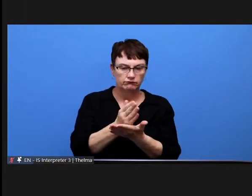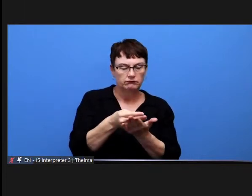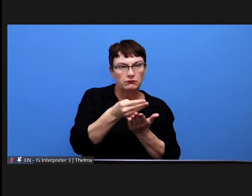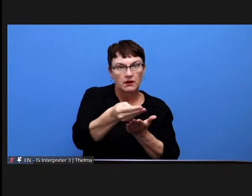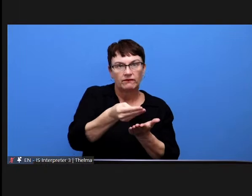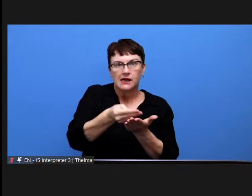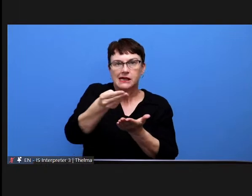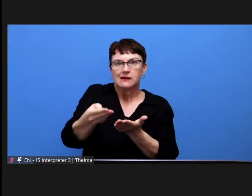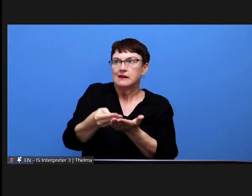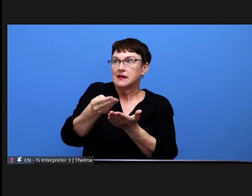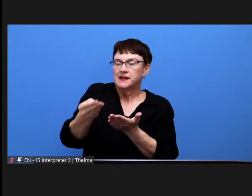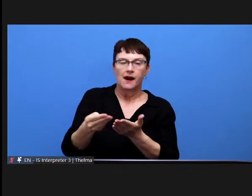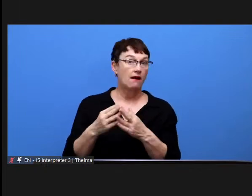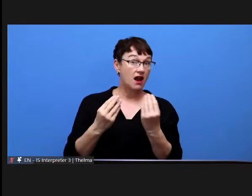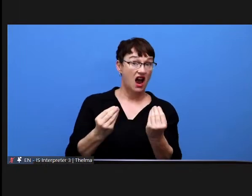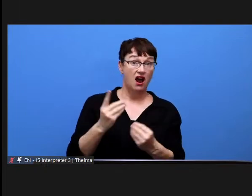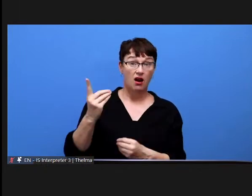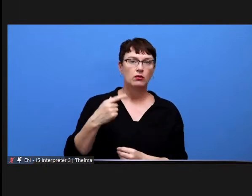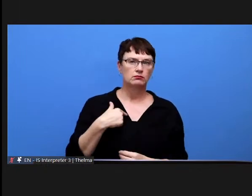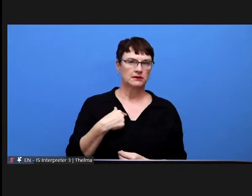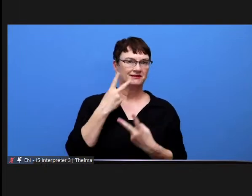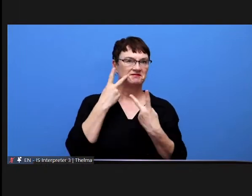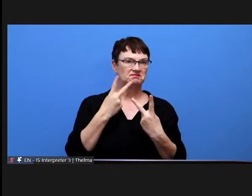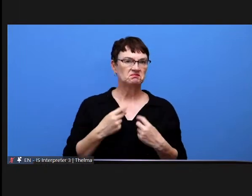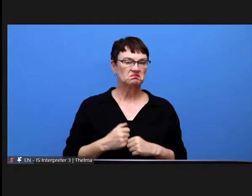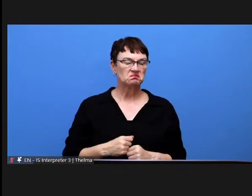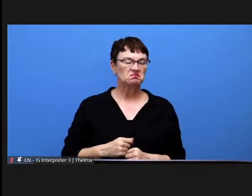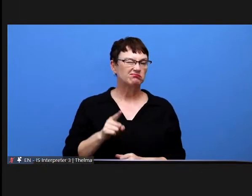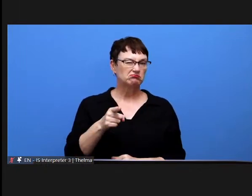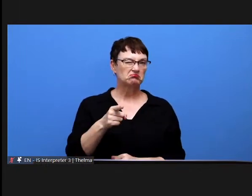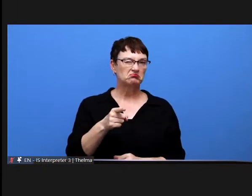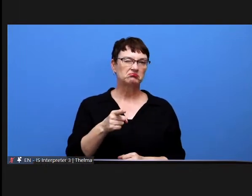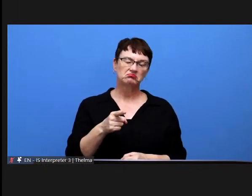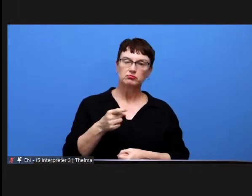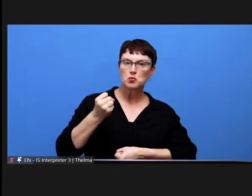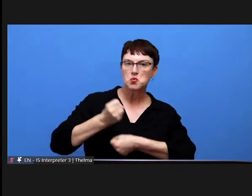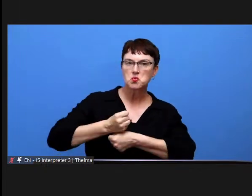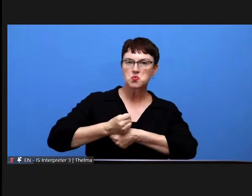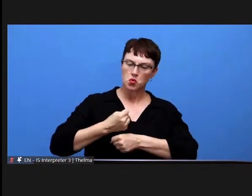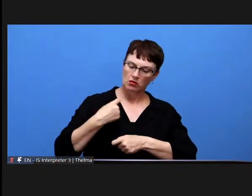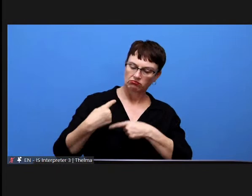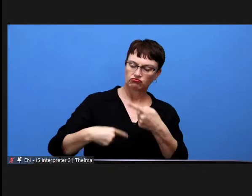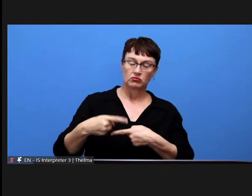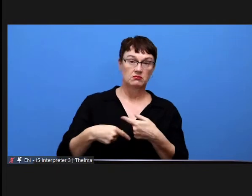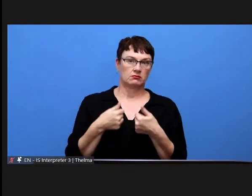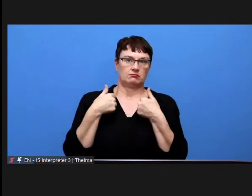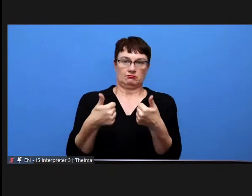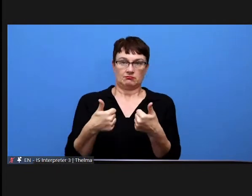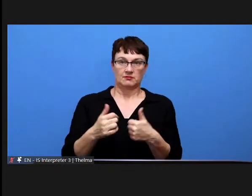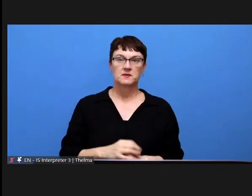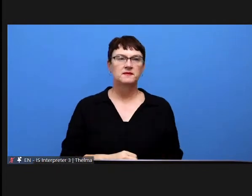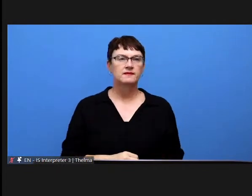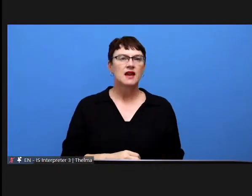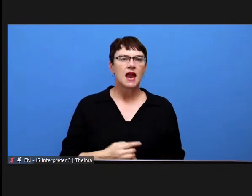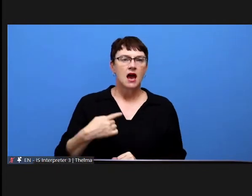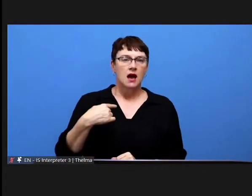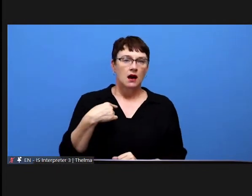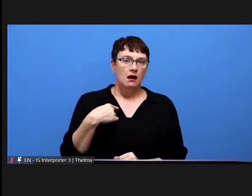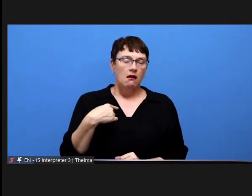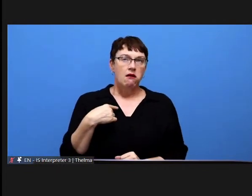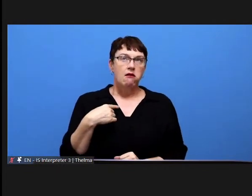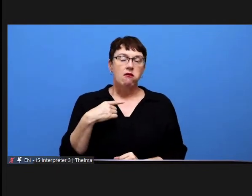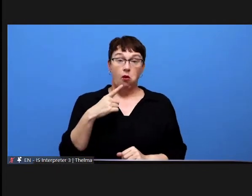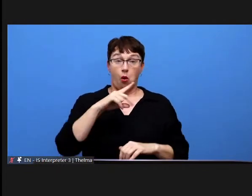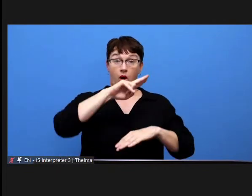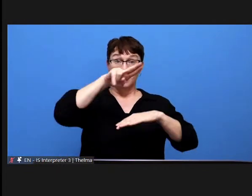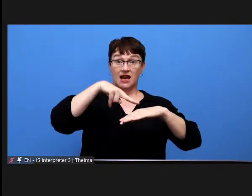taken into consideration, but also at the subnational level where we have the county integrated development plans. Then we are able to